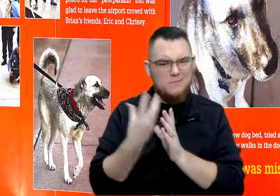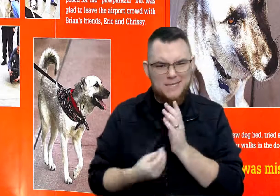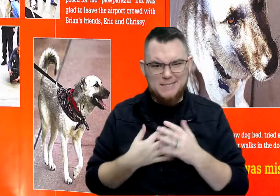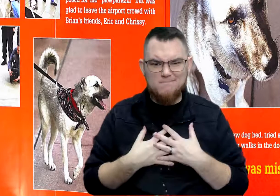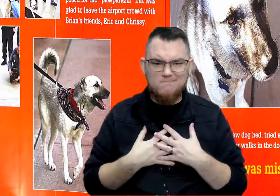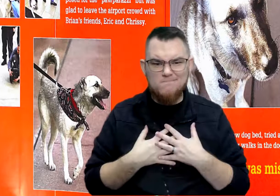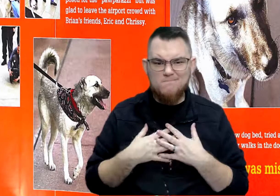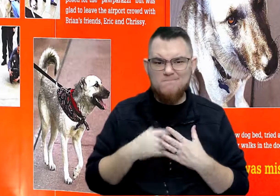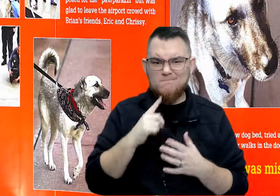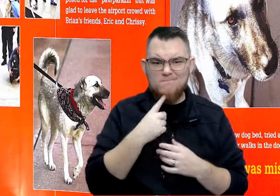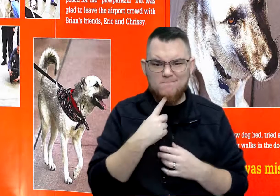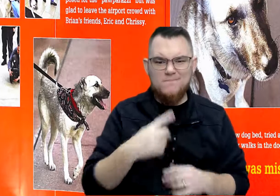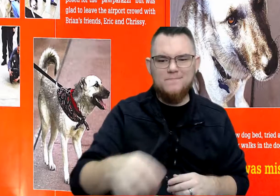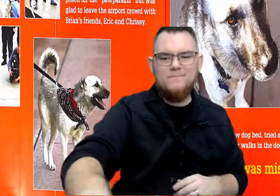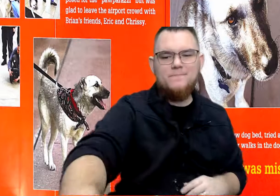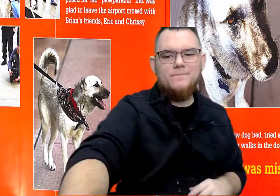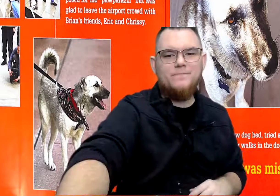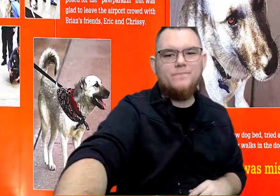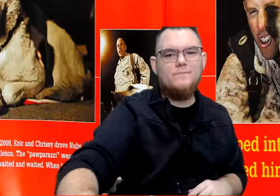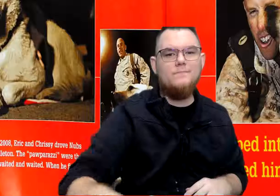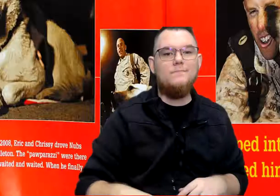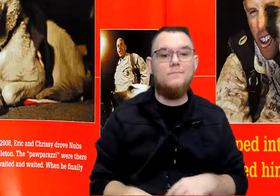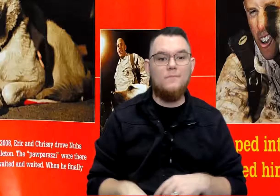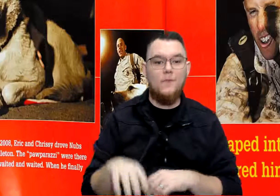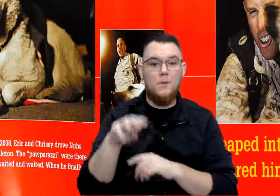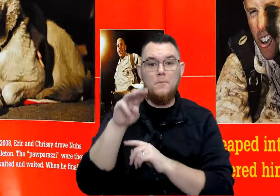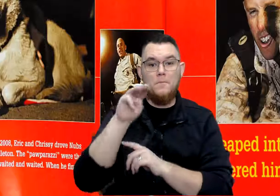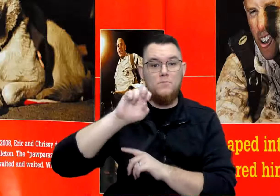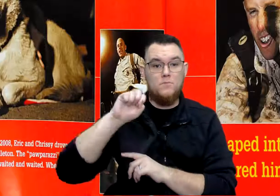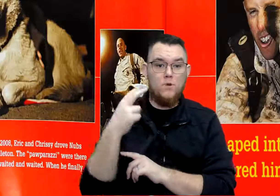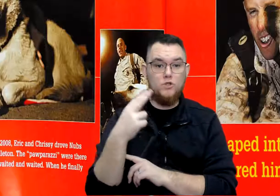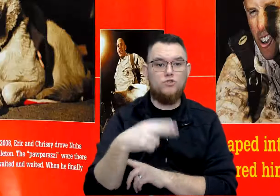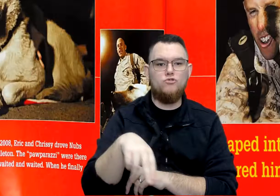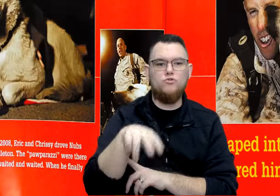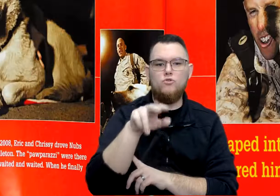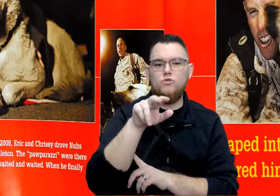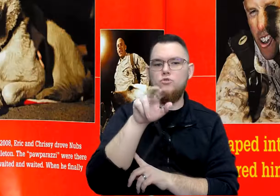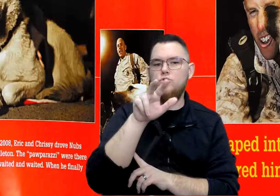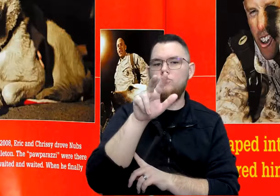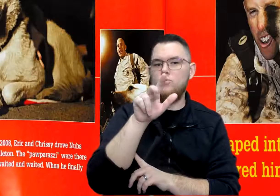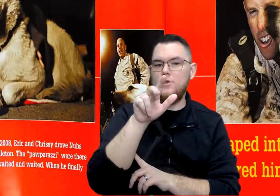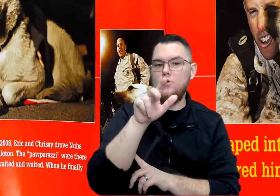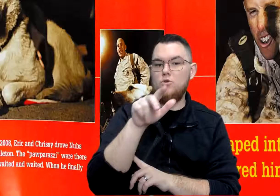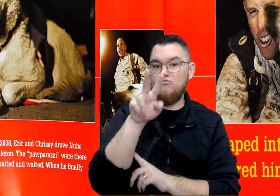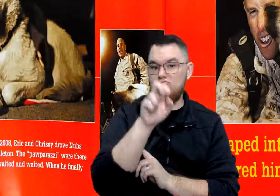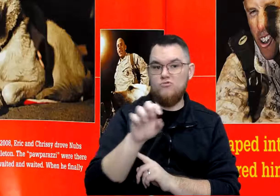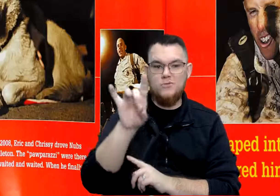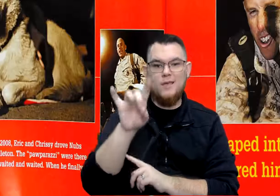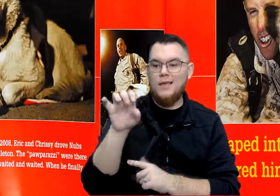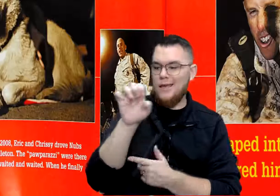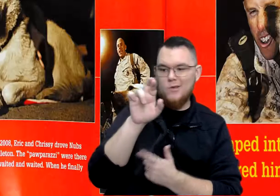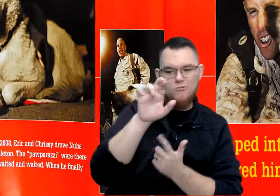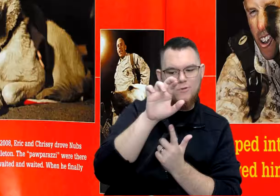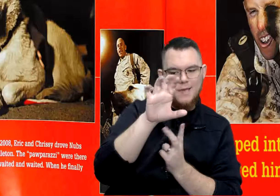On March 23, 2008, Eric and Chrissy drove Nubs to Camp Pendleton. The